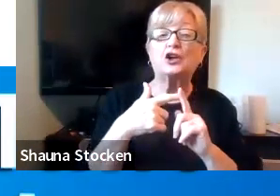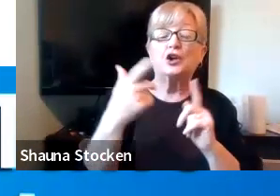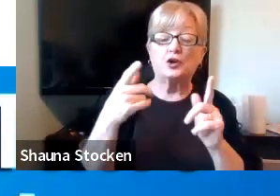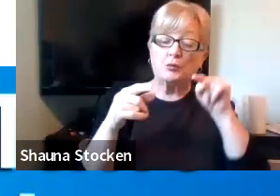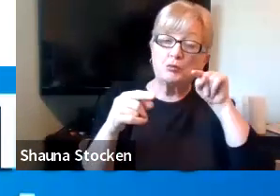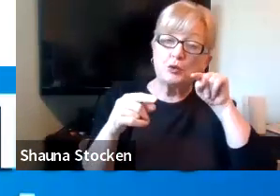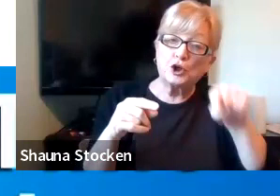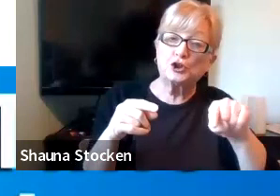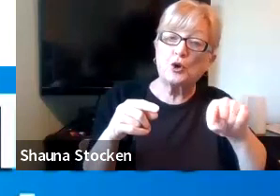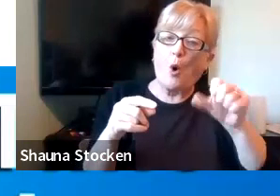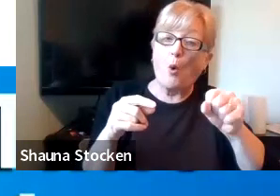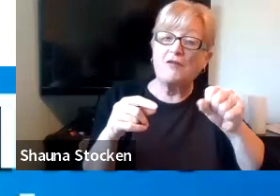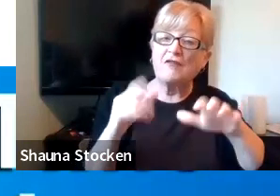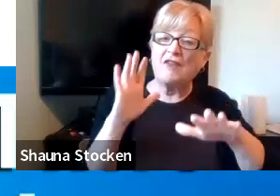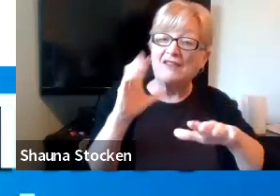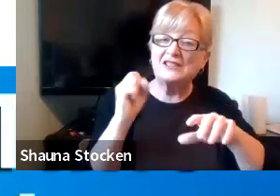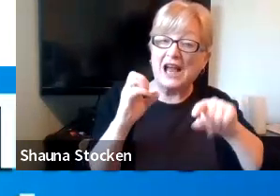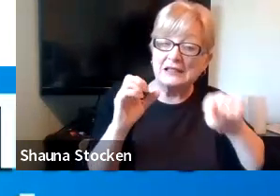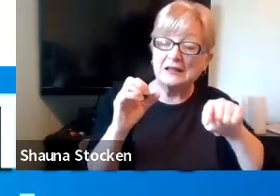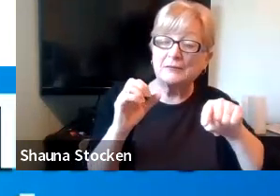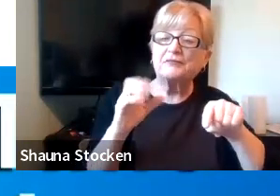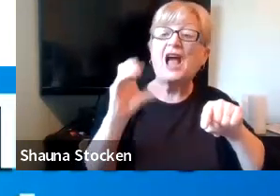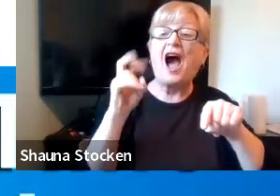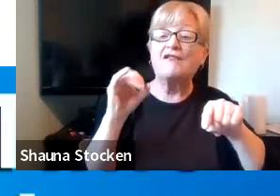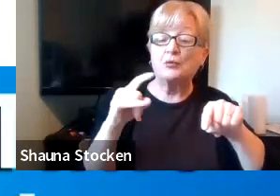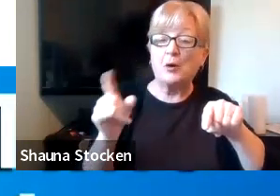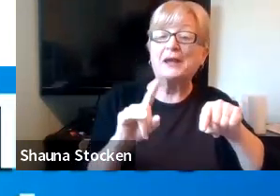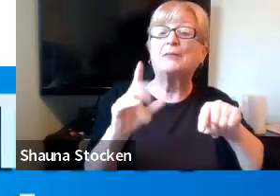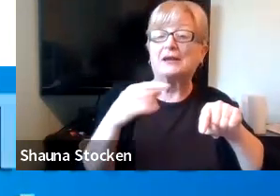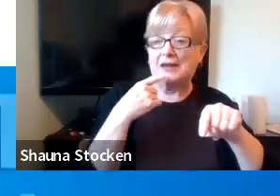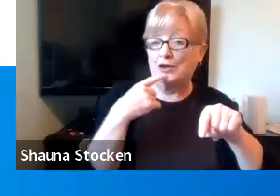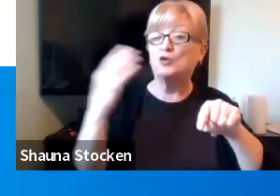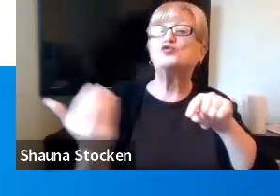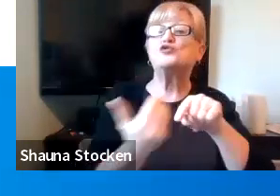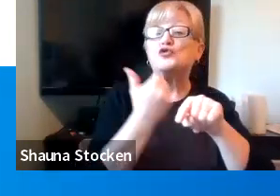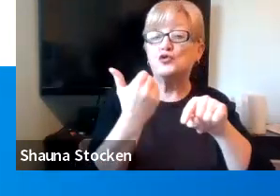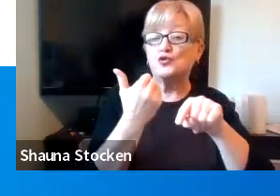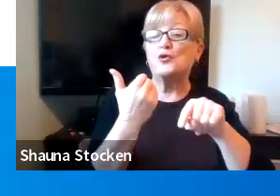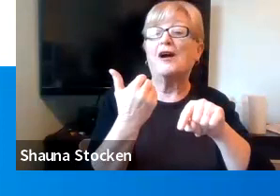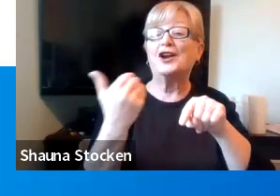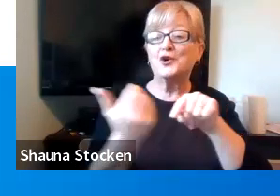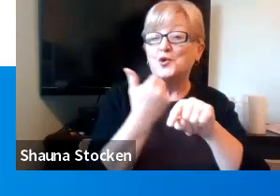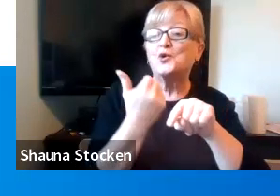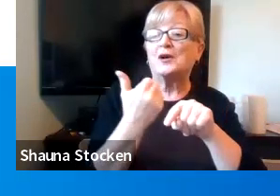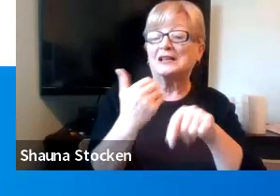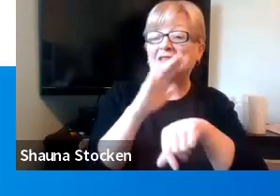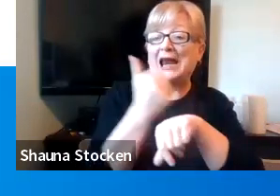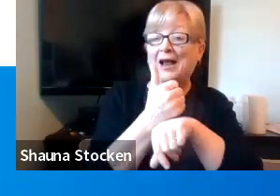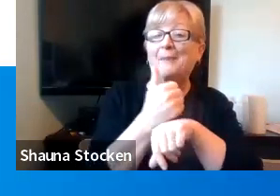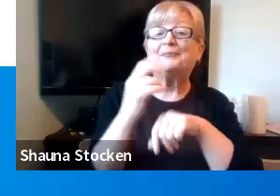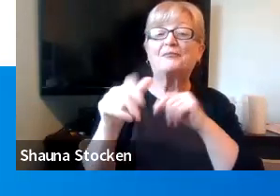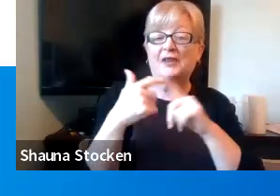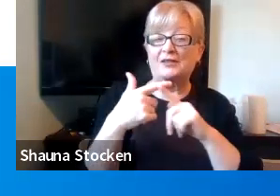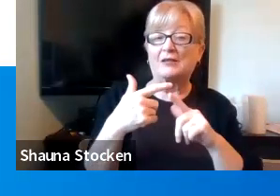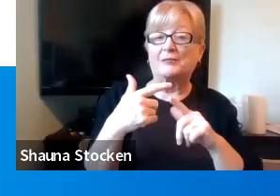knob for 5 seconds. The oven will beep to confirm the new default setting. For air fry, you usually want to set a